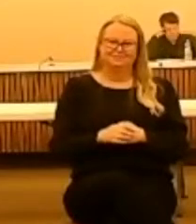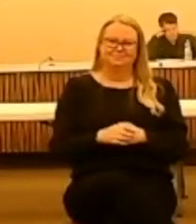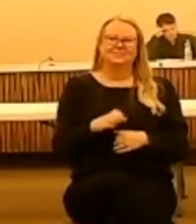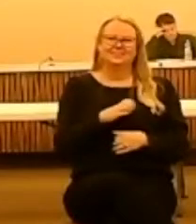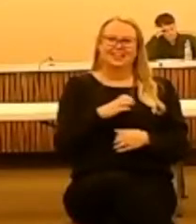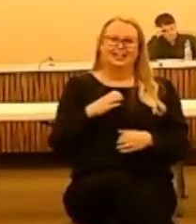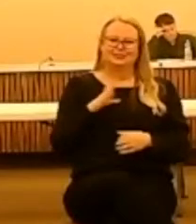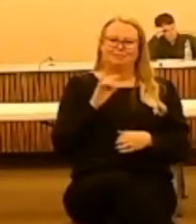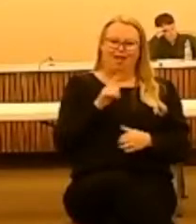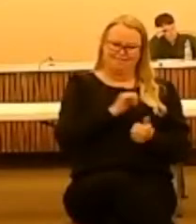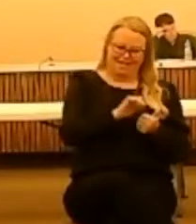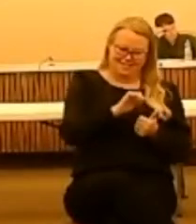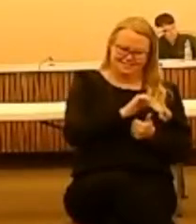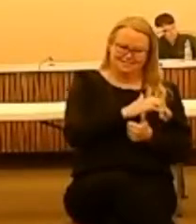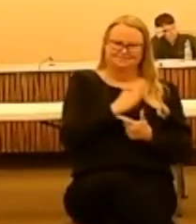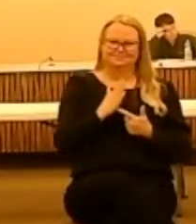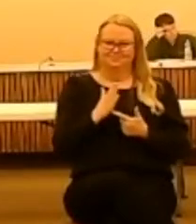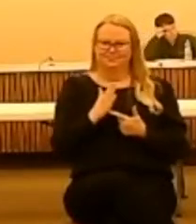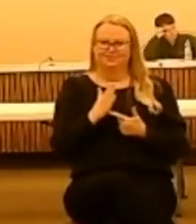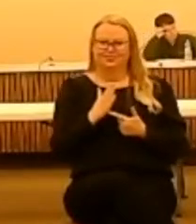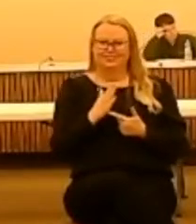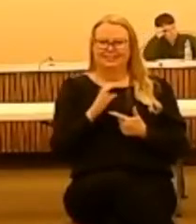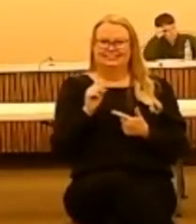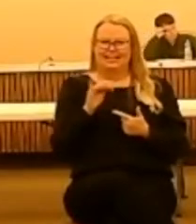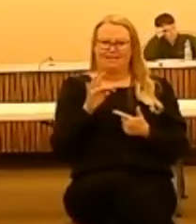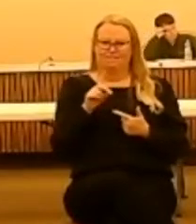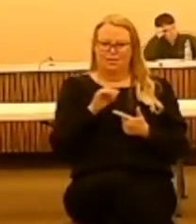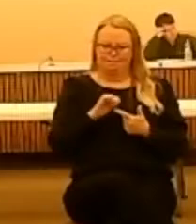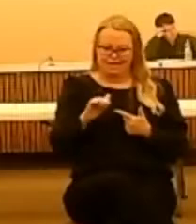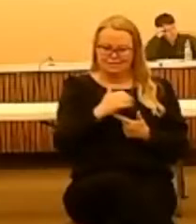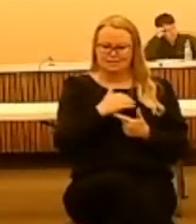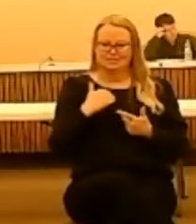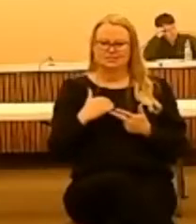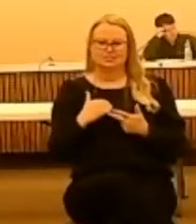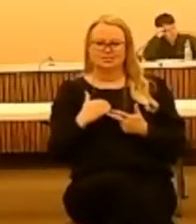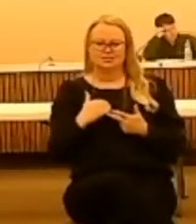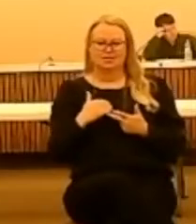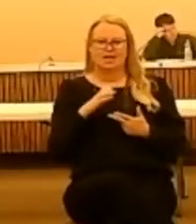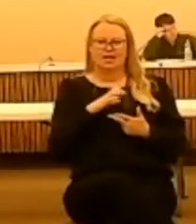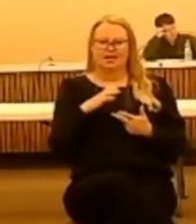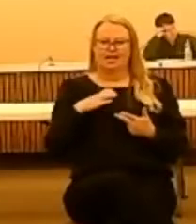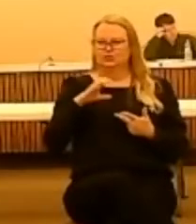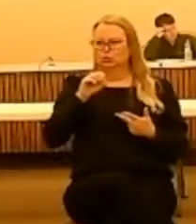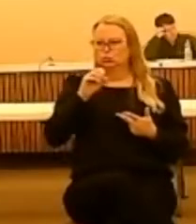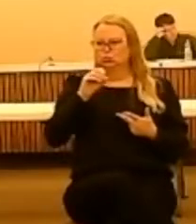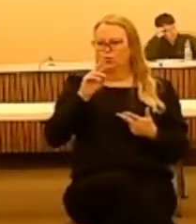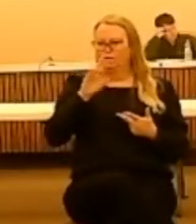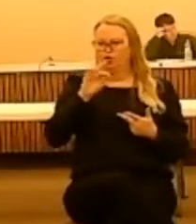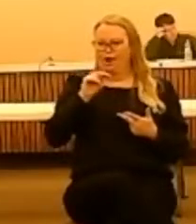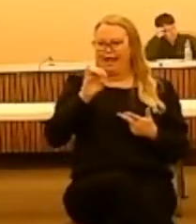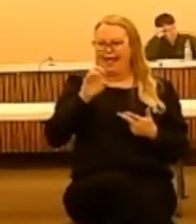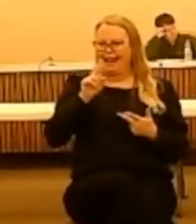Councilmember Barley? Aye. Councilmember Stafford? Aye. Councilmember Safranek?